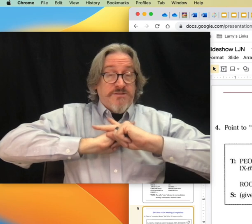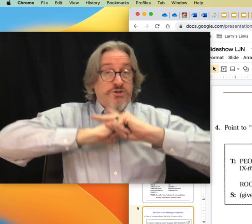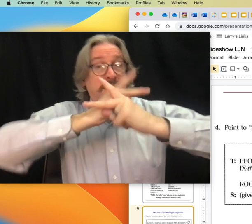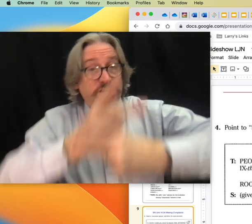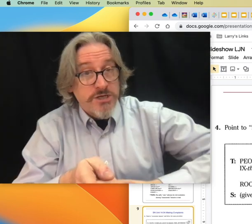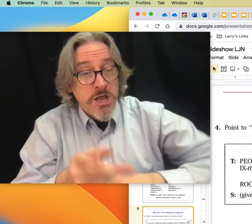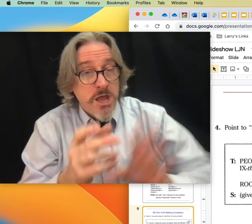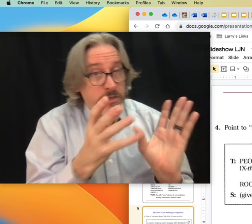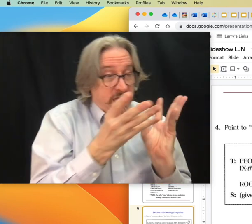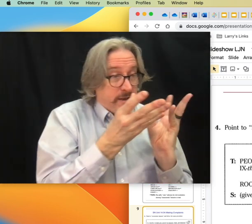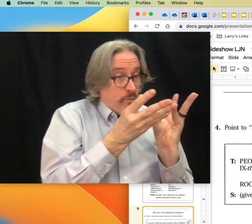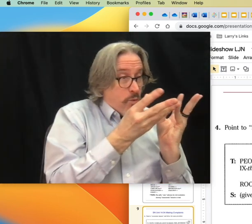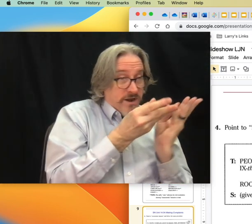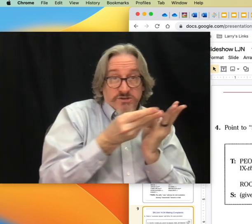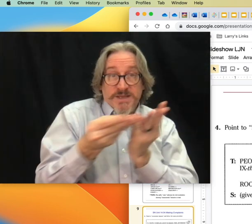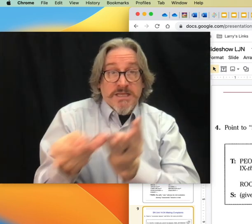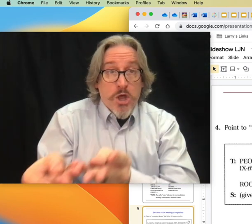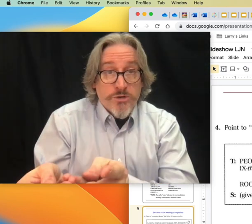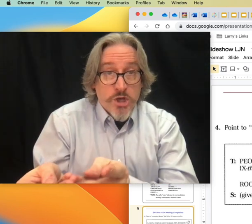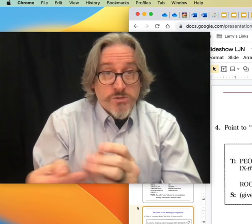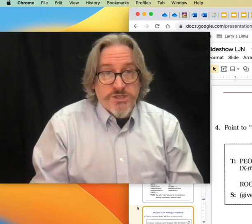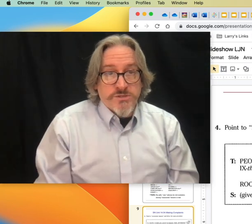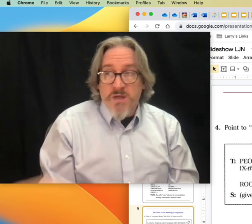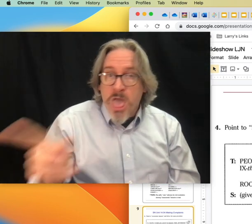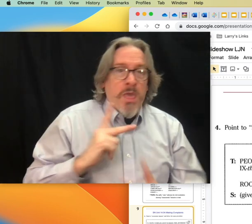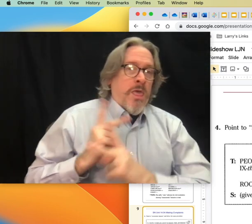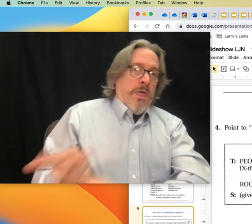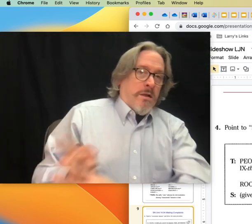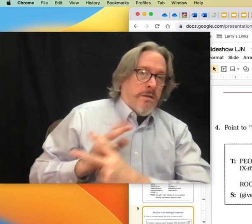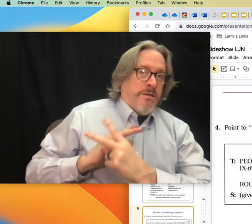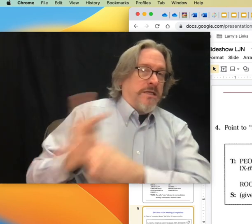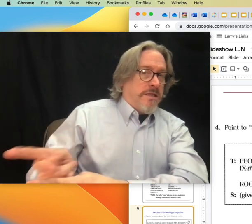this in the direction that whatever's being loaned goes to. So